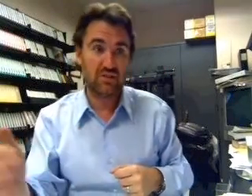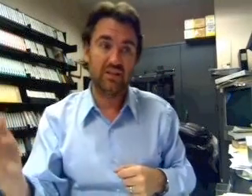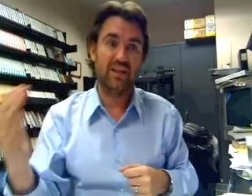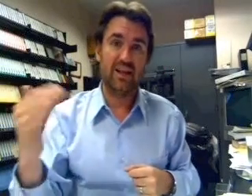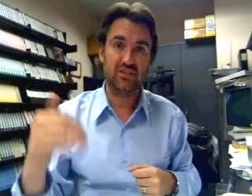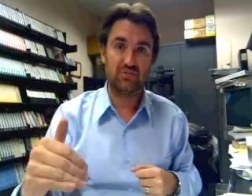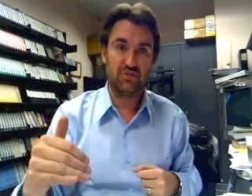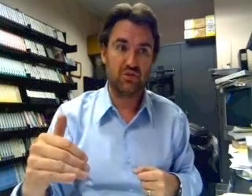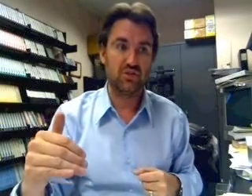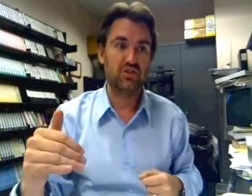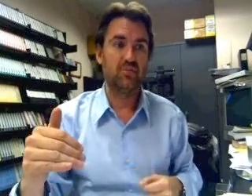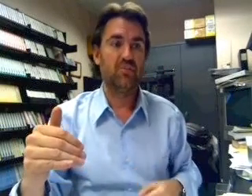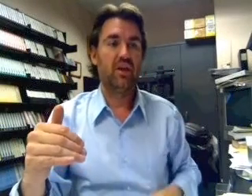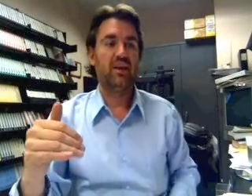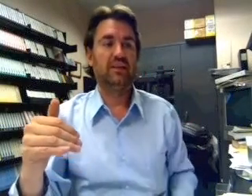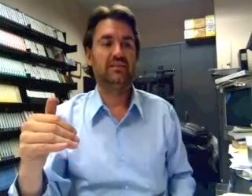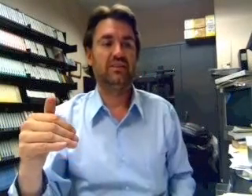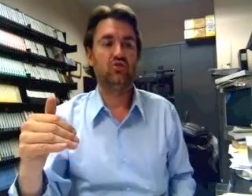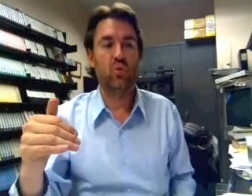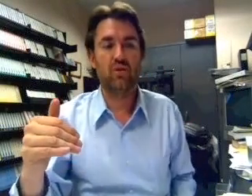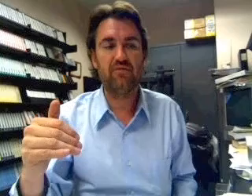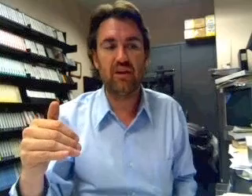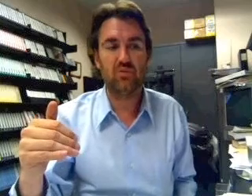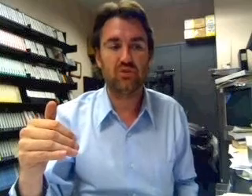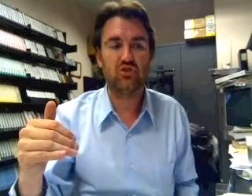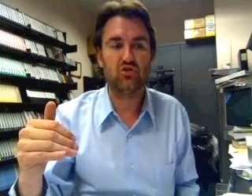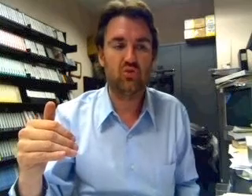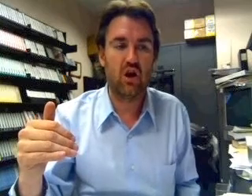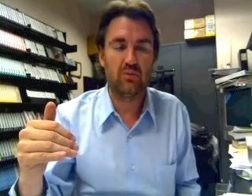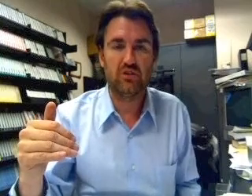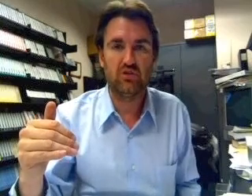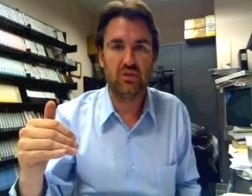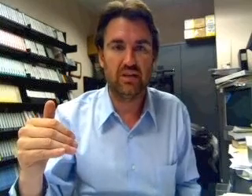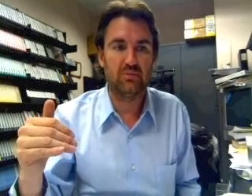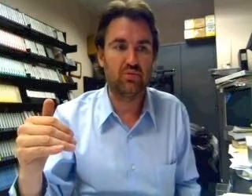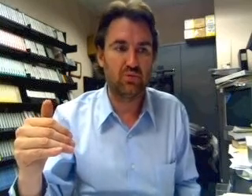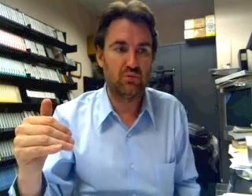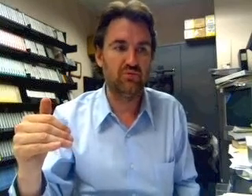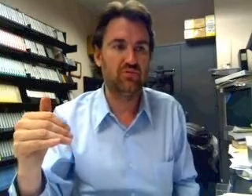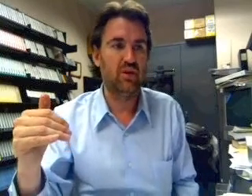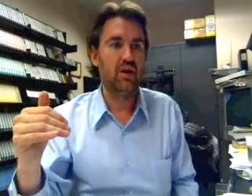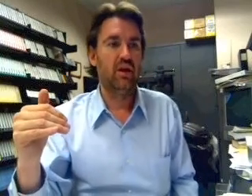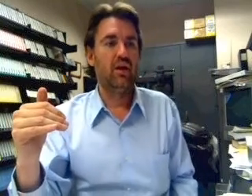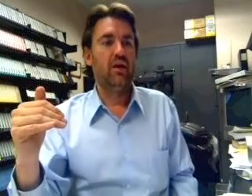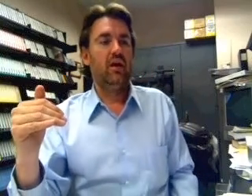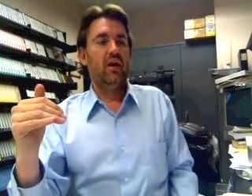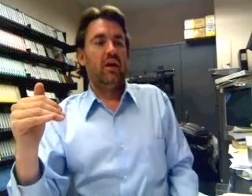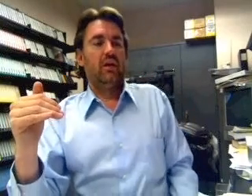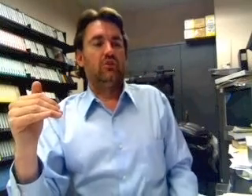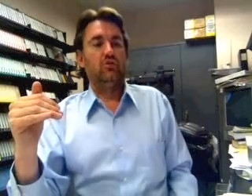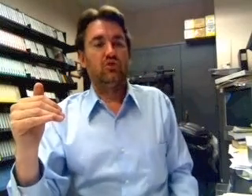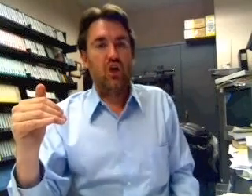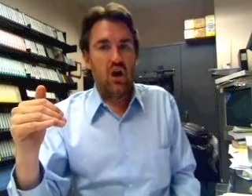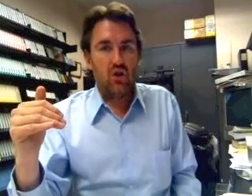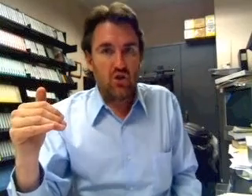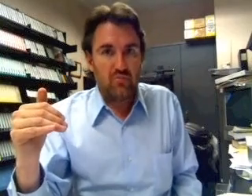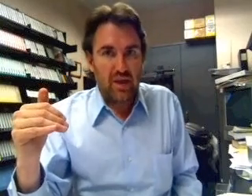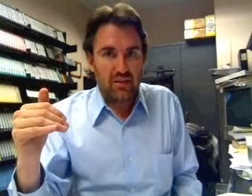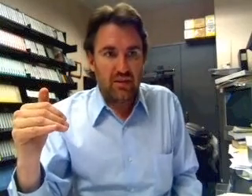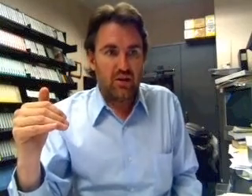the next verse, it says, your faith was strong, but you needed proof. You saw her bathing